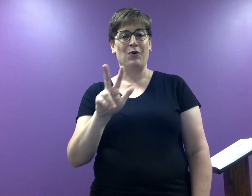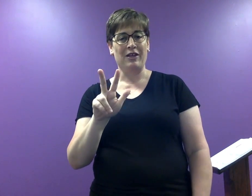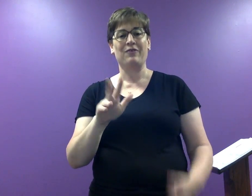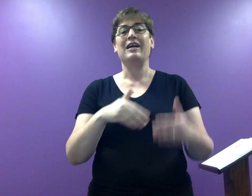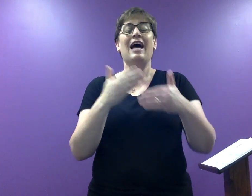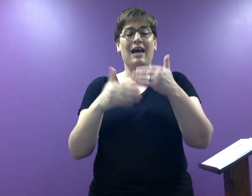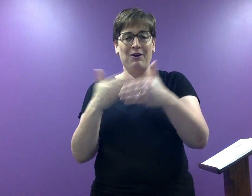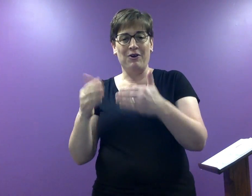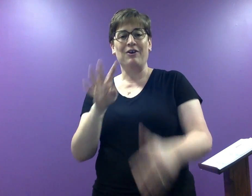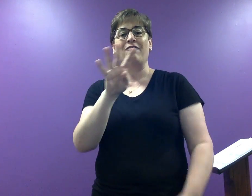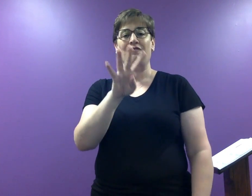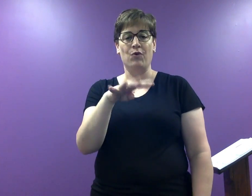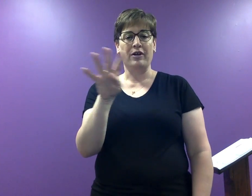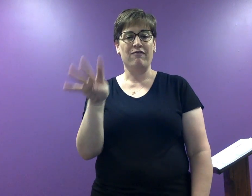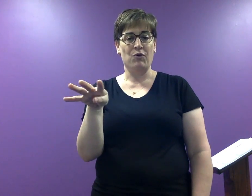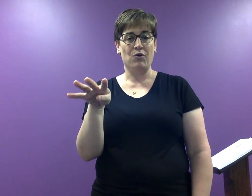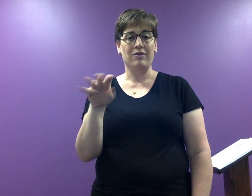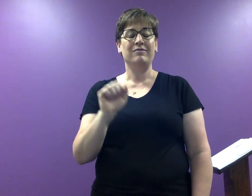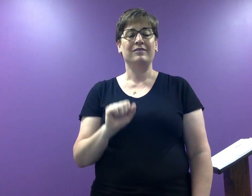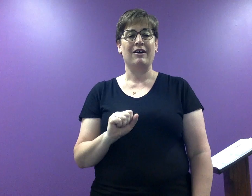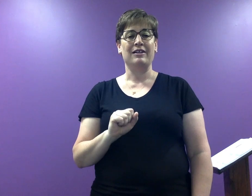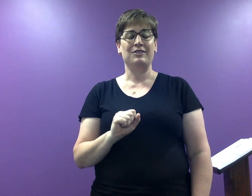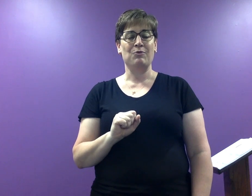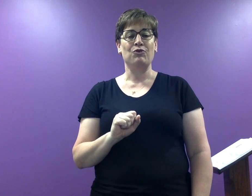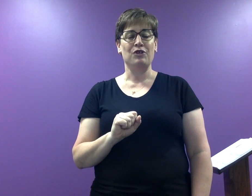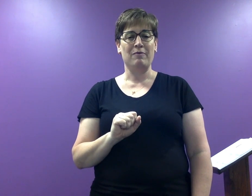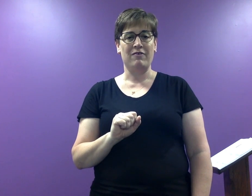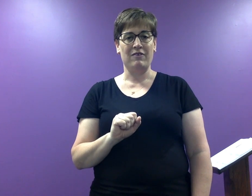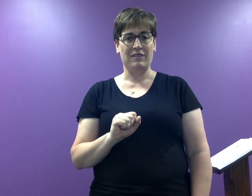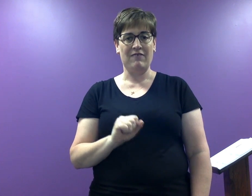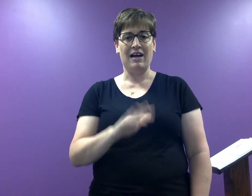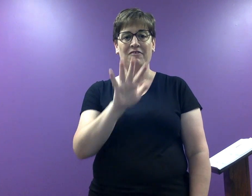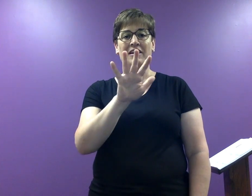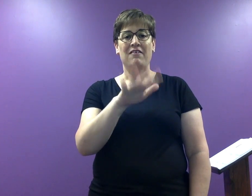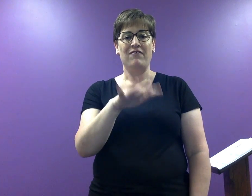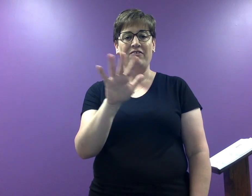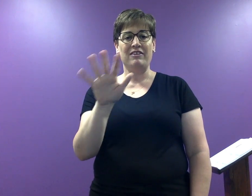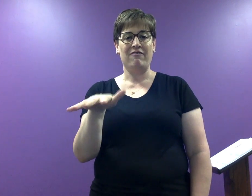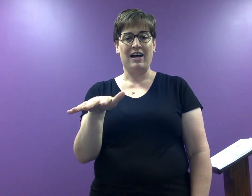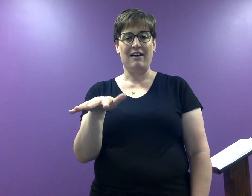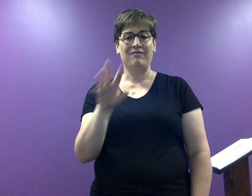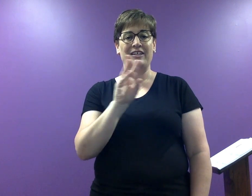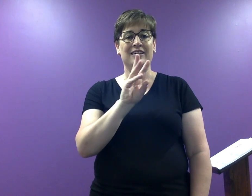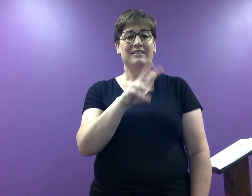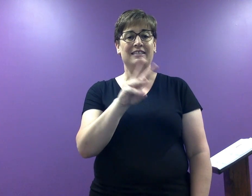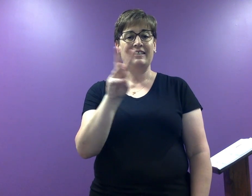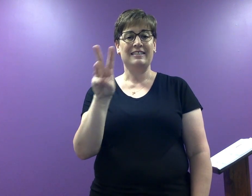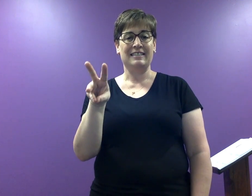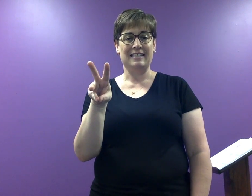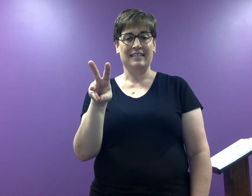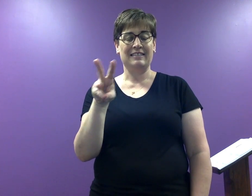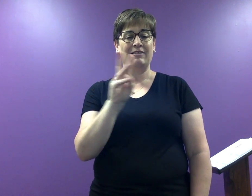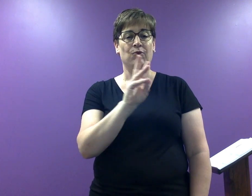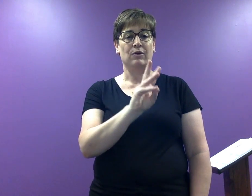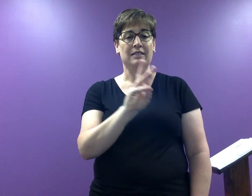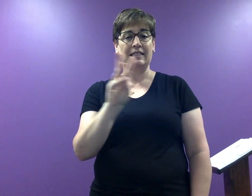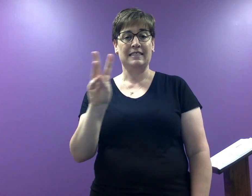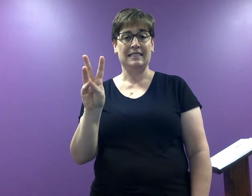43, and on, 44. All right, so then we'll jump to 55, 55, 66, or